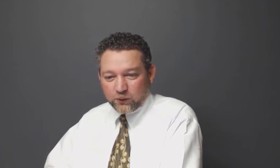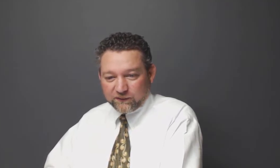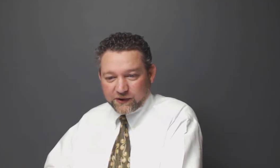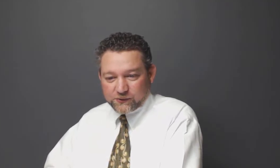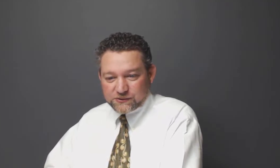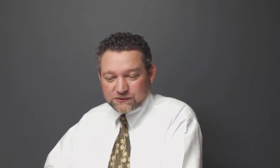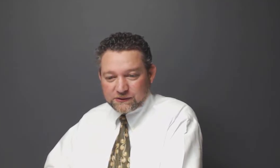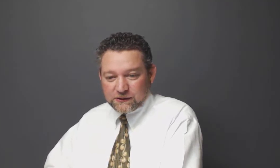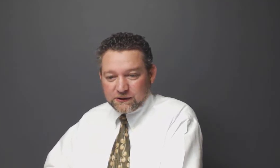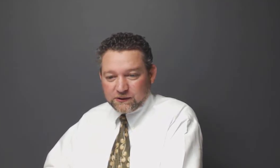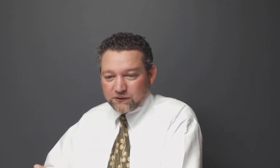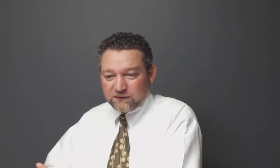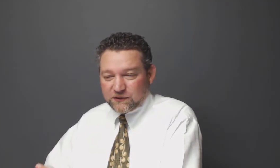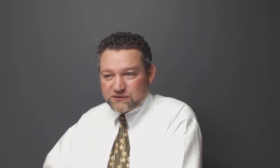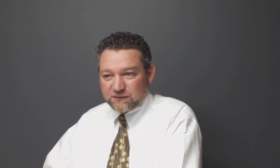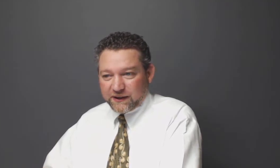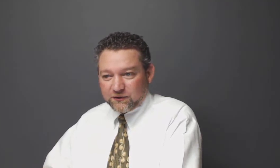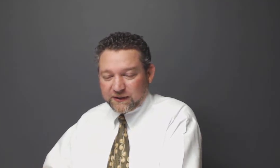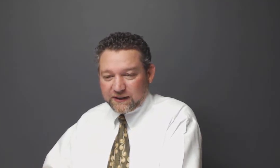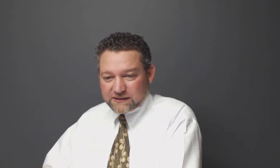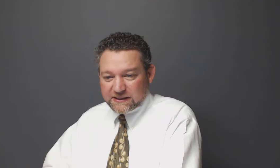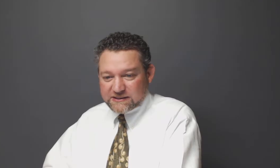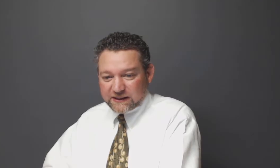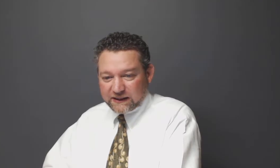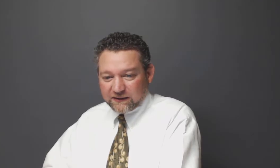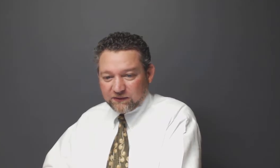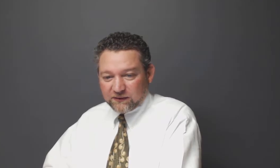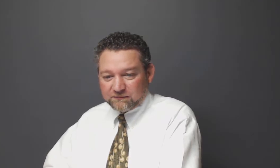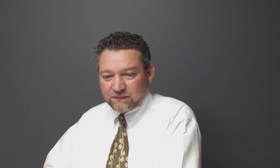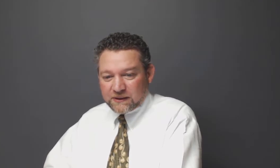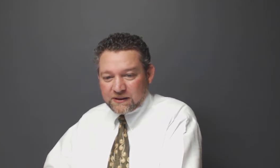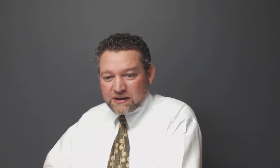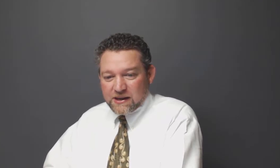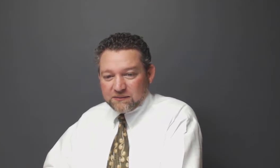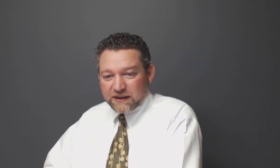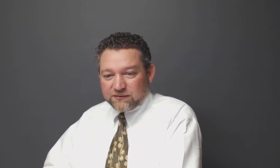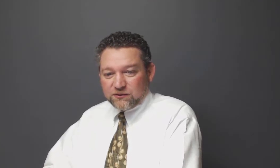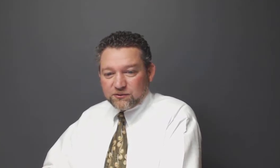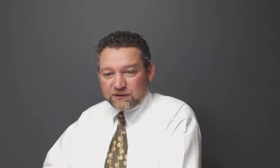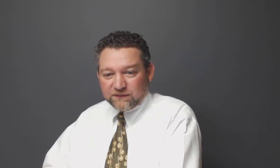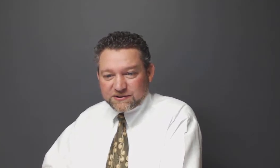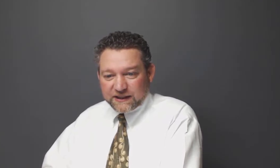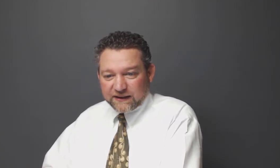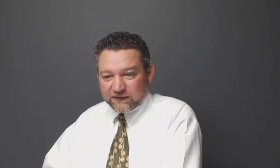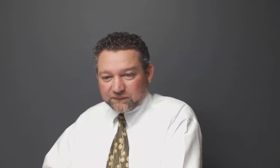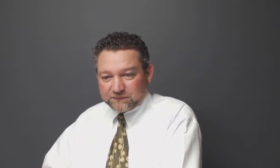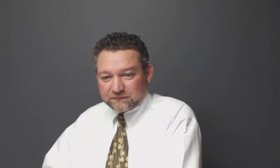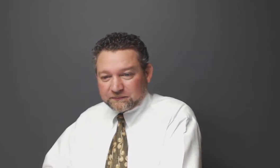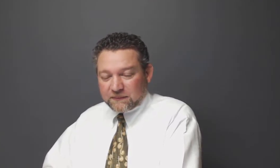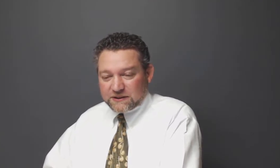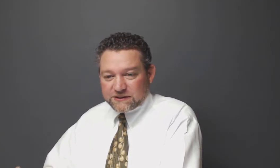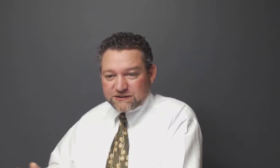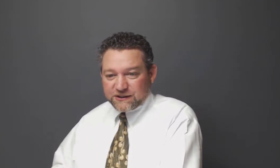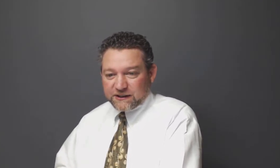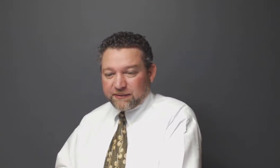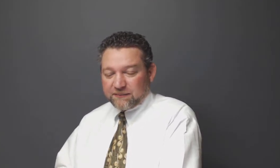Lord of hosts. No confusion about who that is. That's second advent. In Matthew 3, verse 11, this is John the